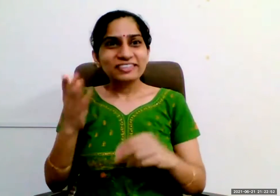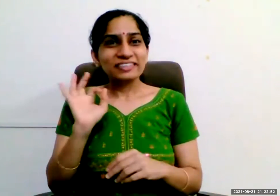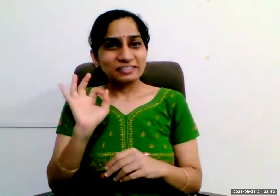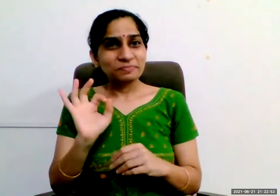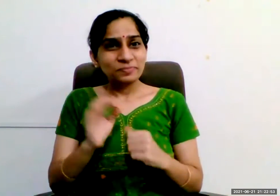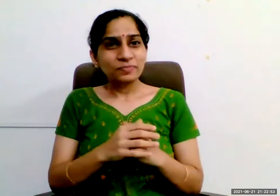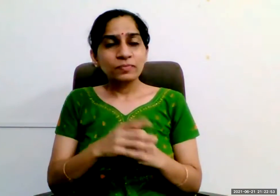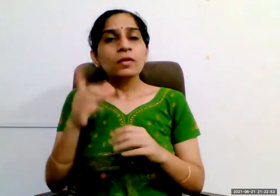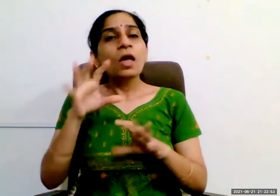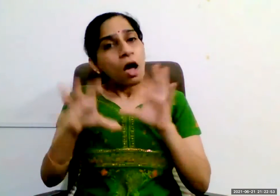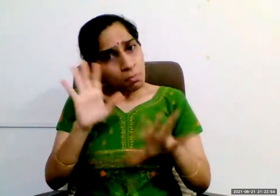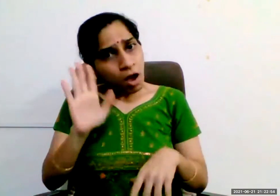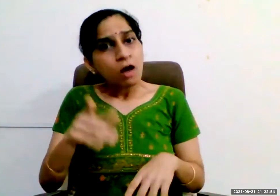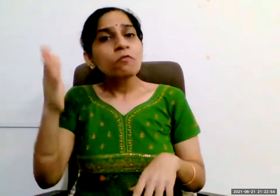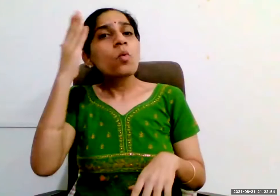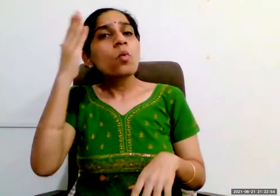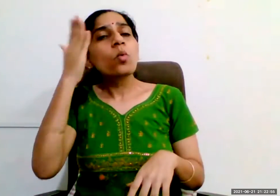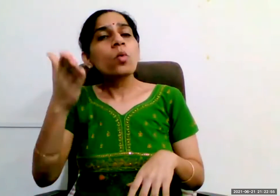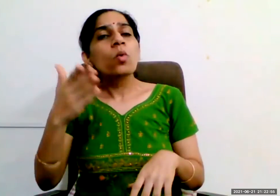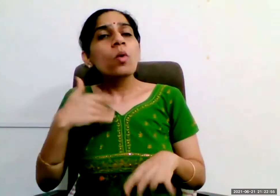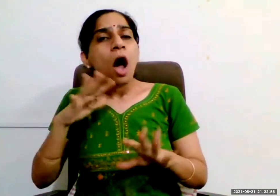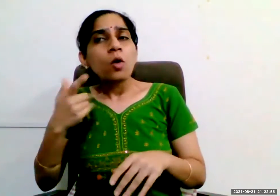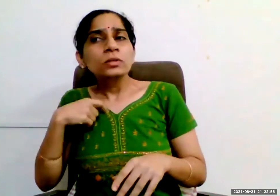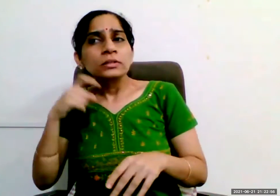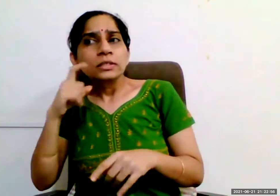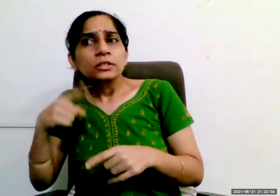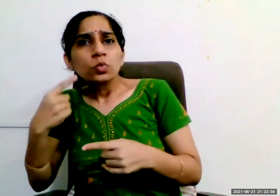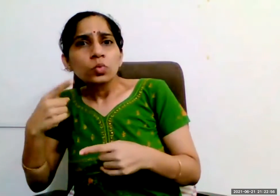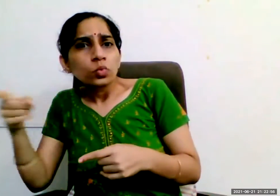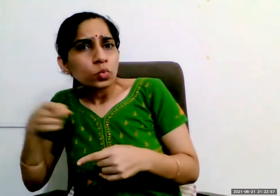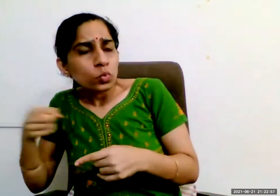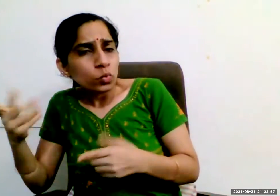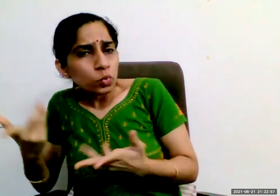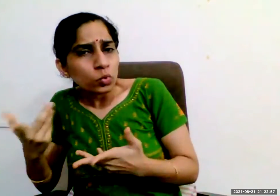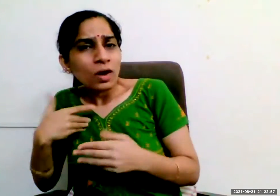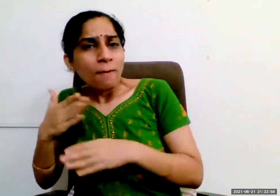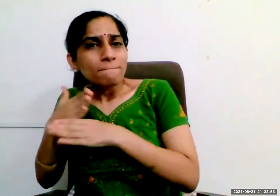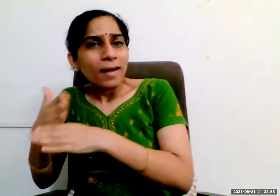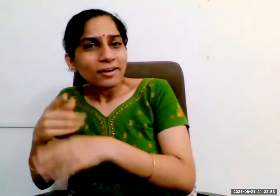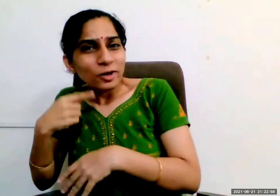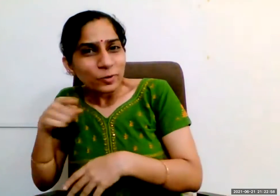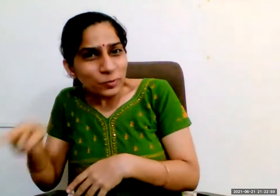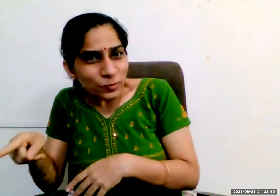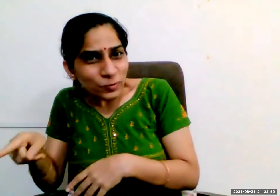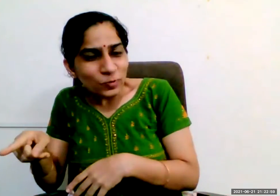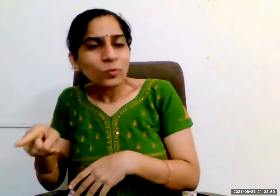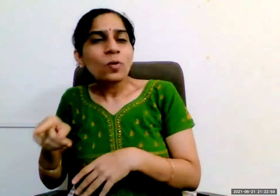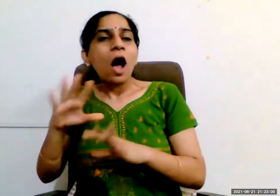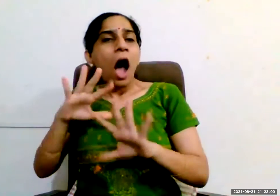partner. They'll go to such extremes to attract partner of the opposite gender. So they have that kind